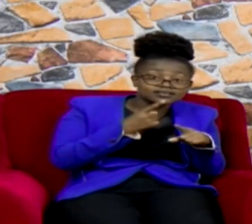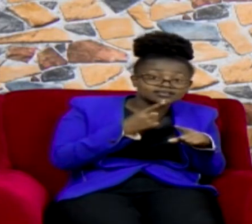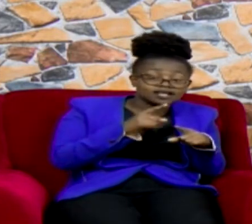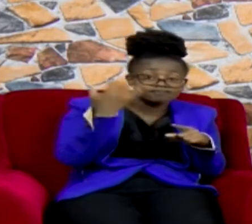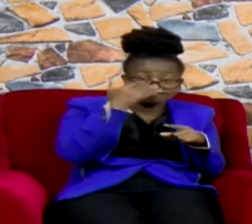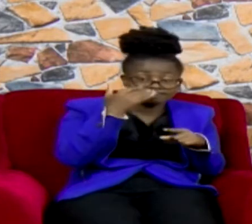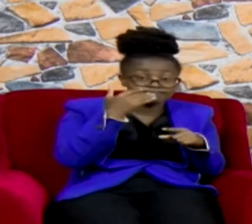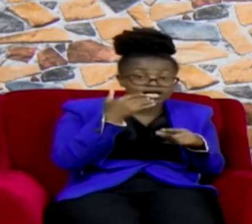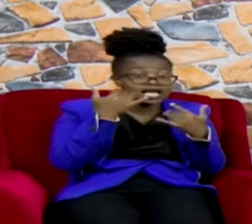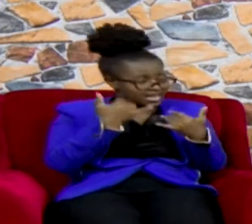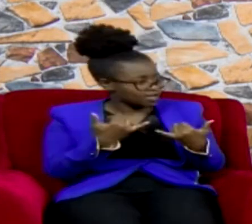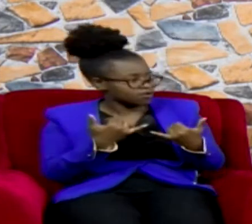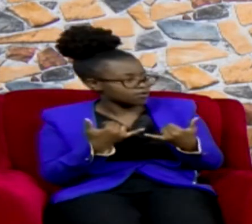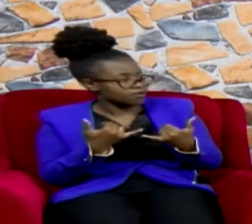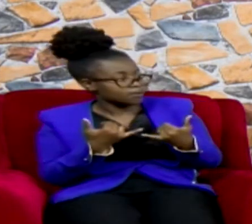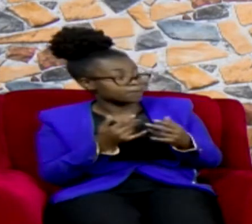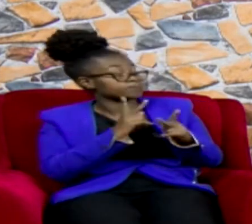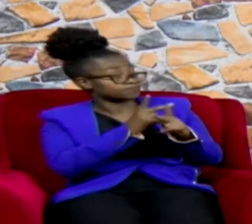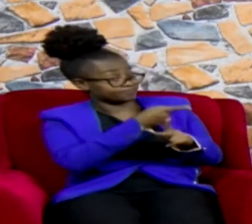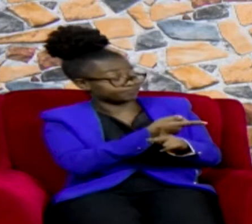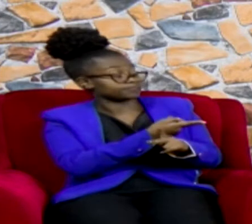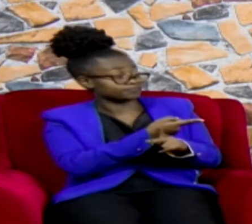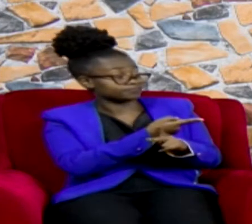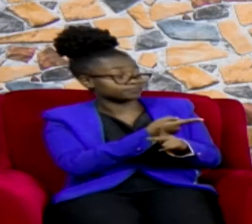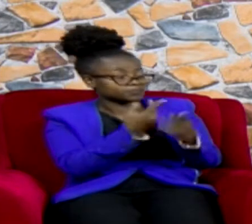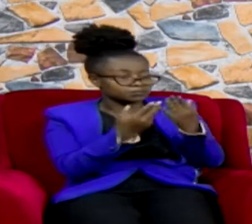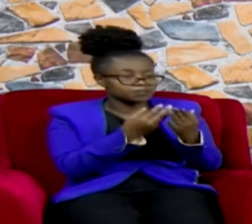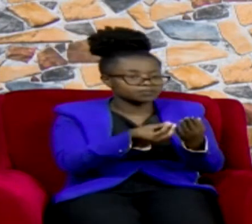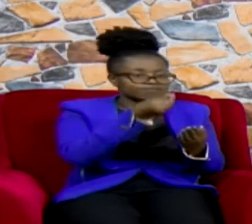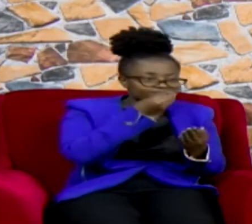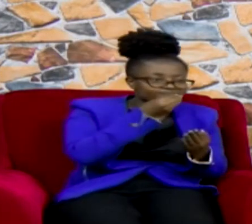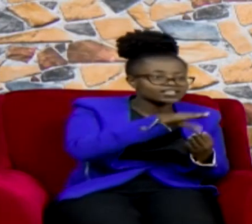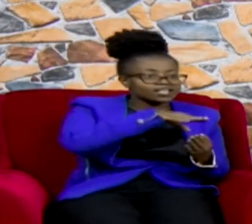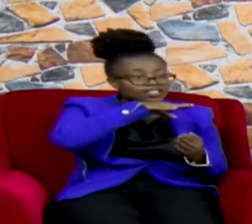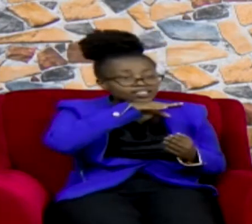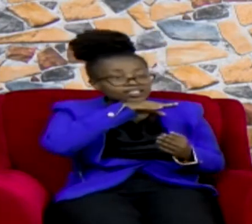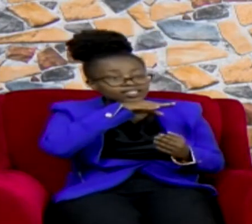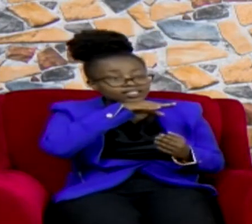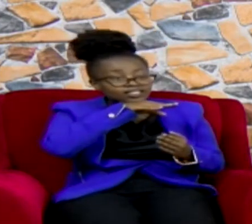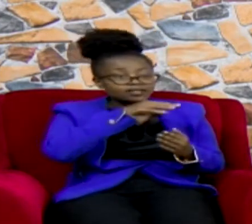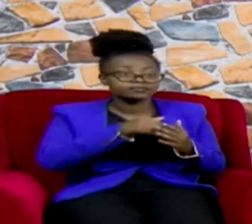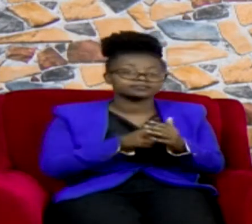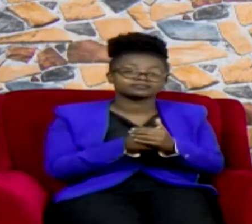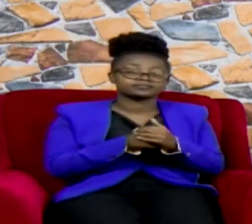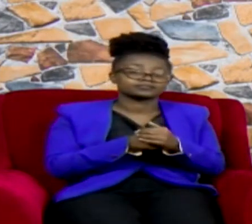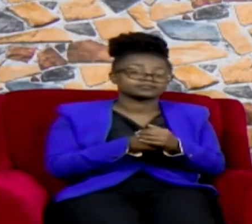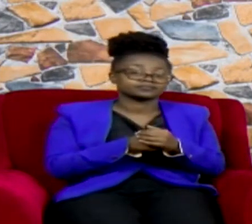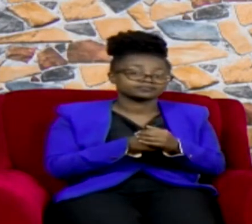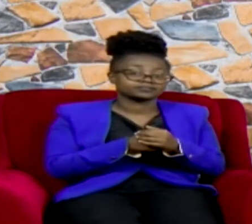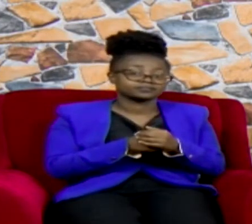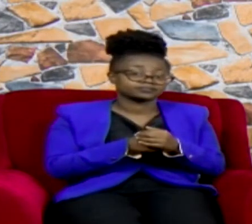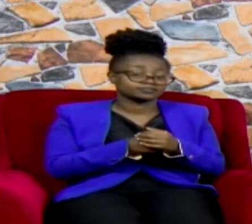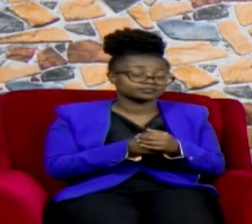here, I'll pretend to be feeding the dog. okay. Yes. The